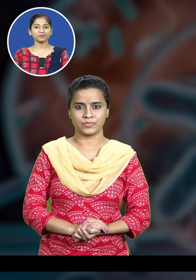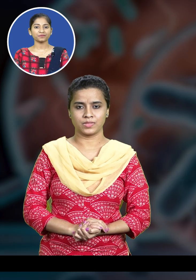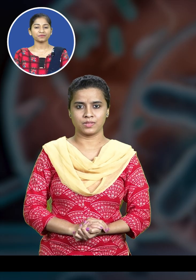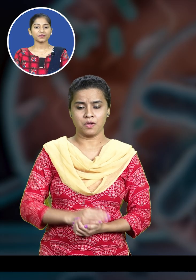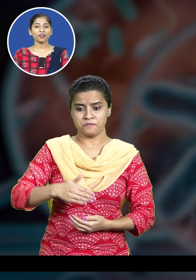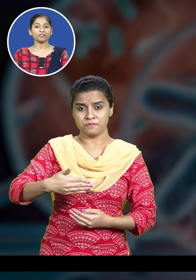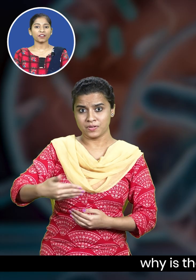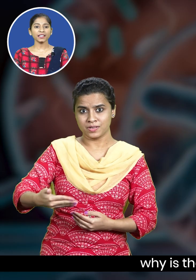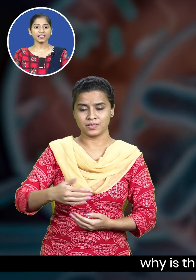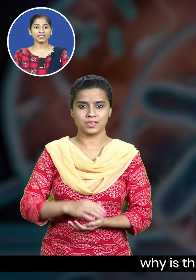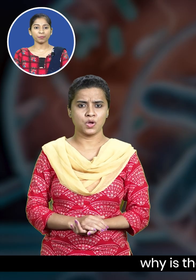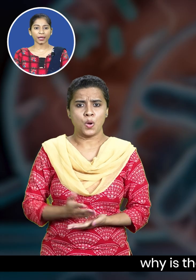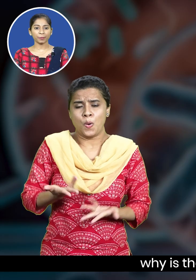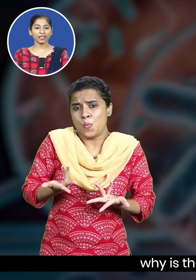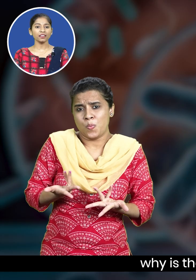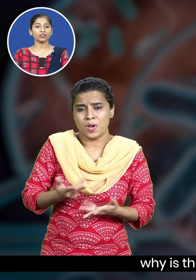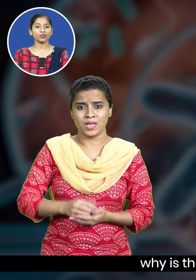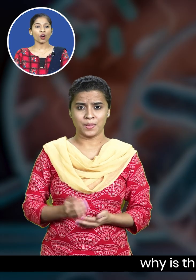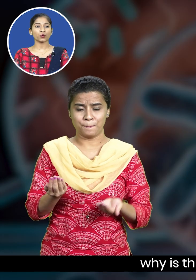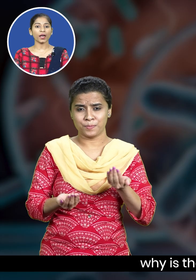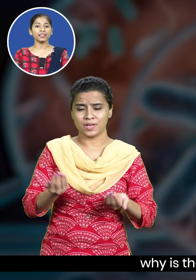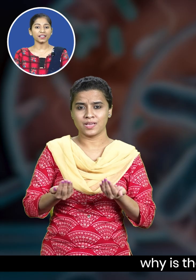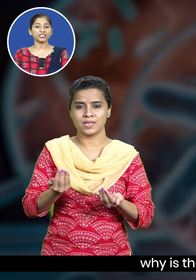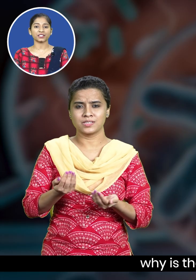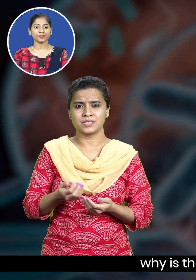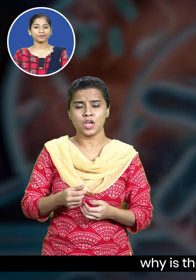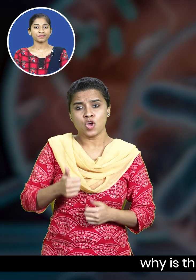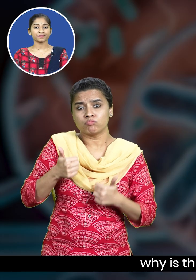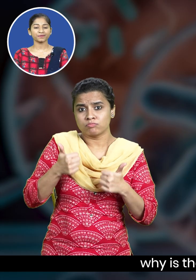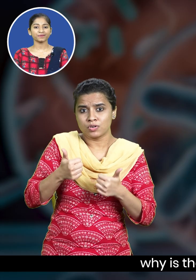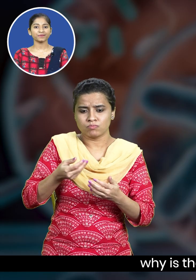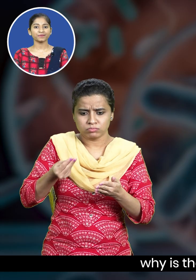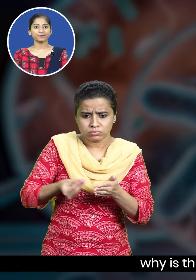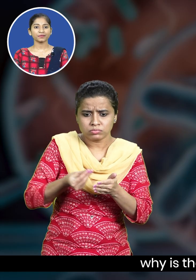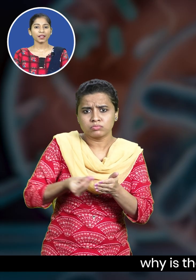Further, why is the baby not well nourished?